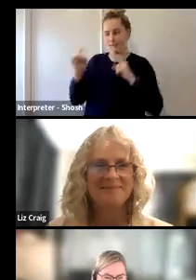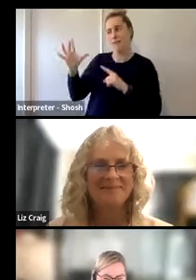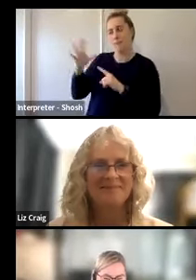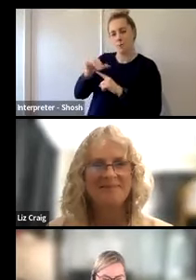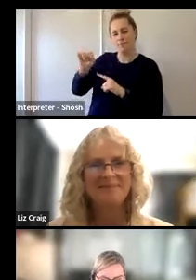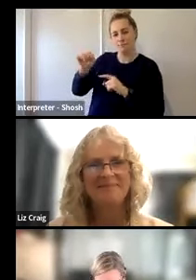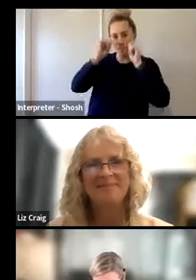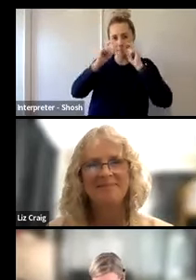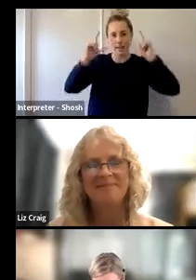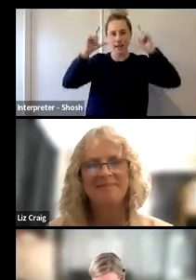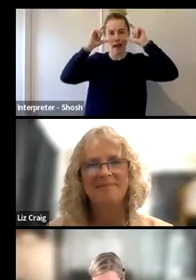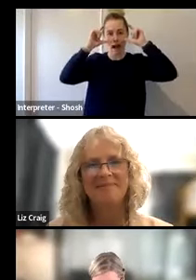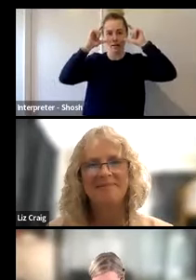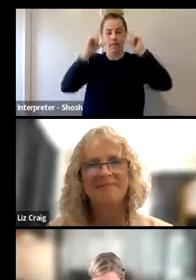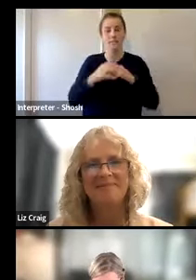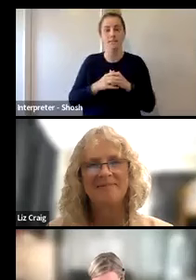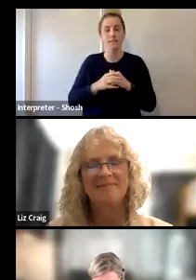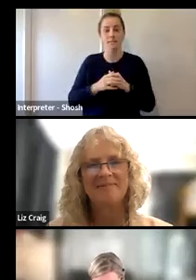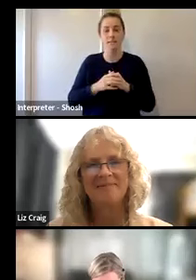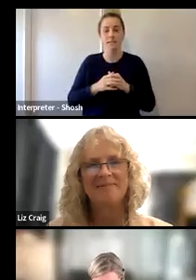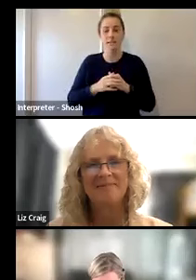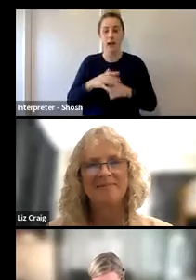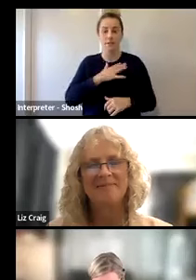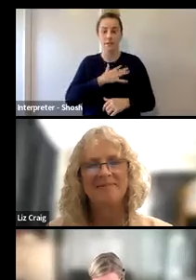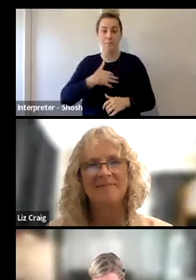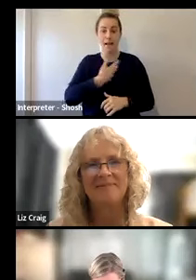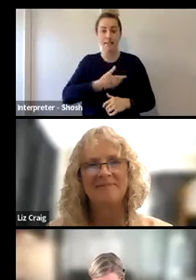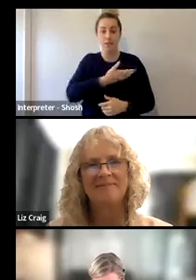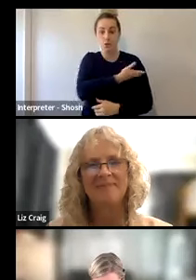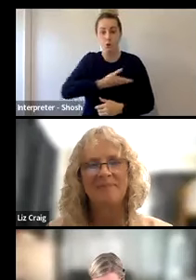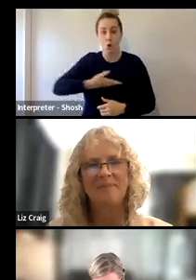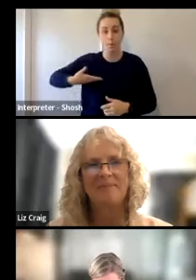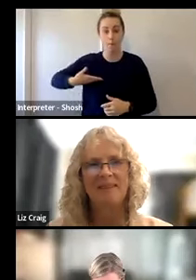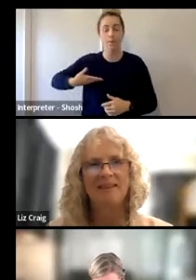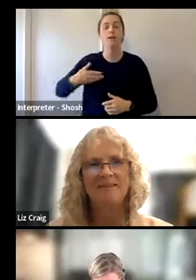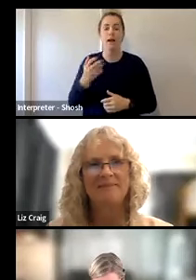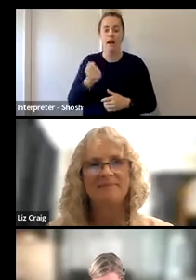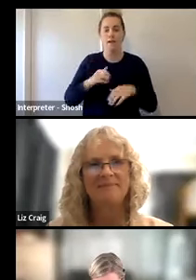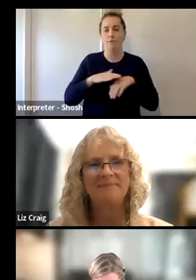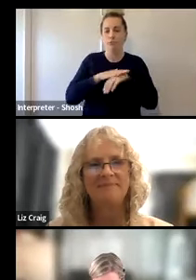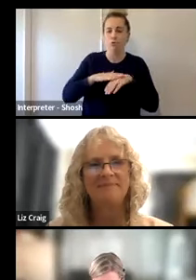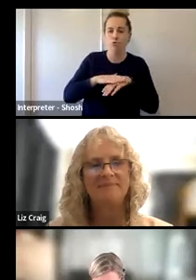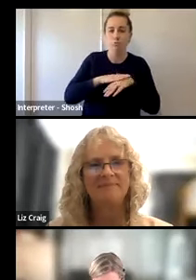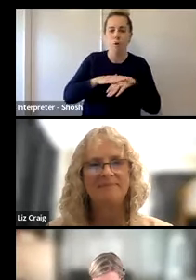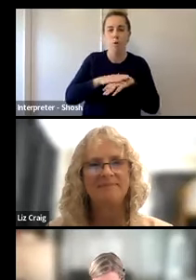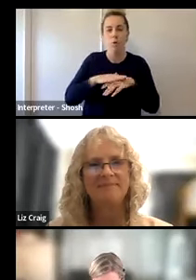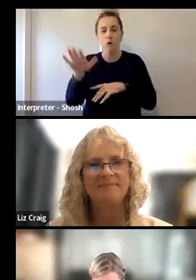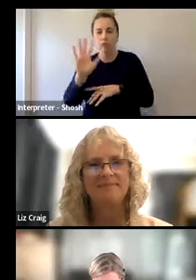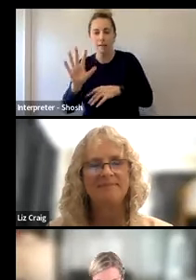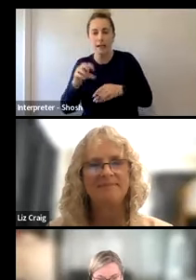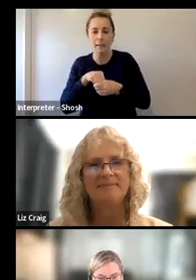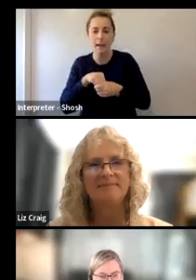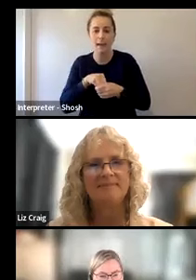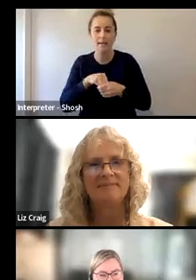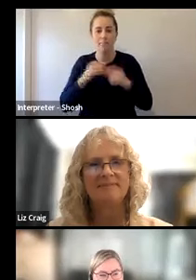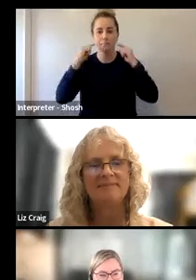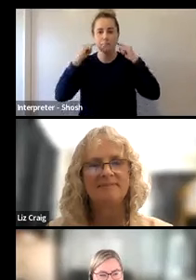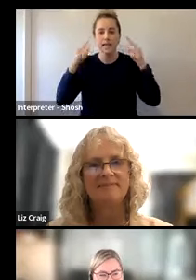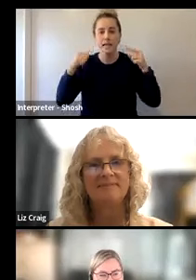Big glasses, a patterned top with cream and blue, and quite big